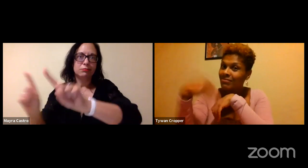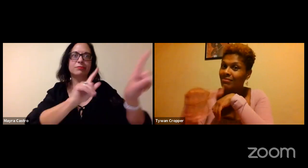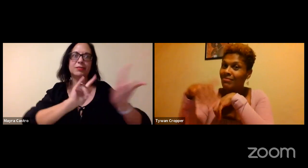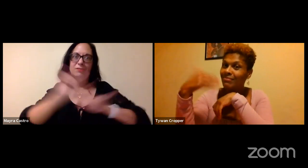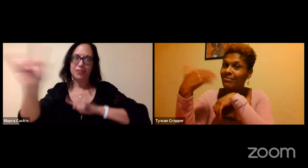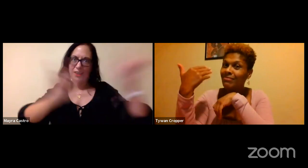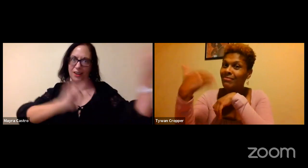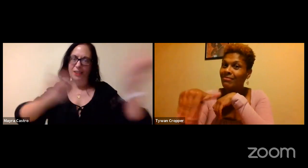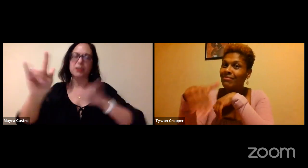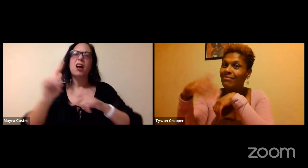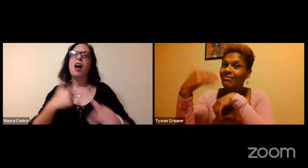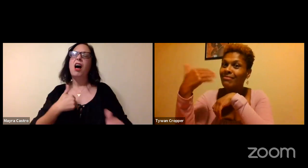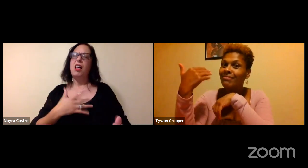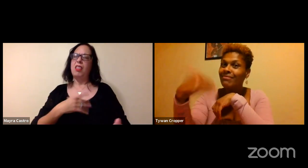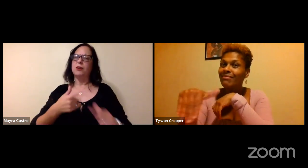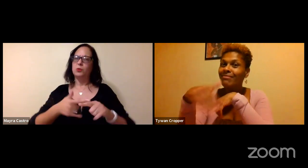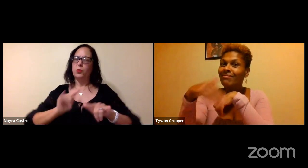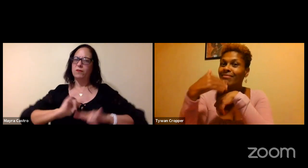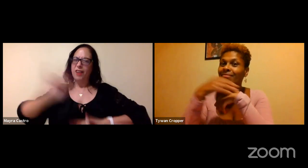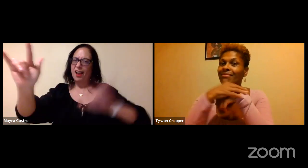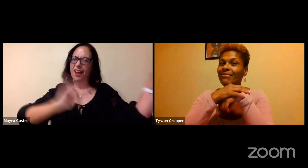to.